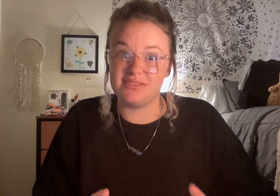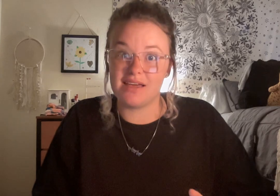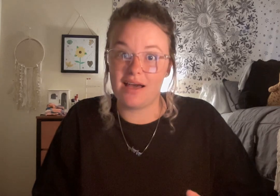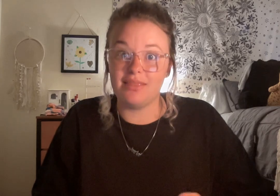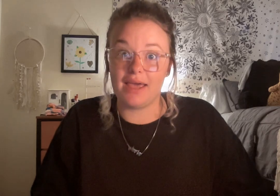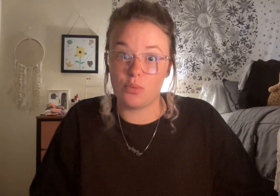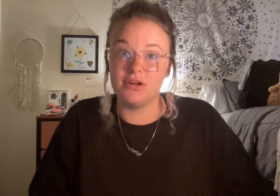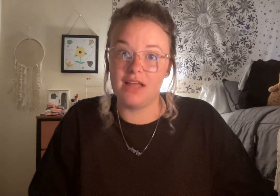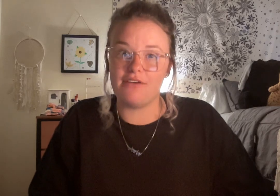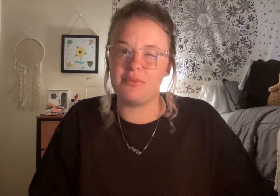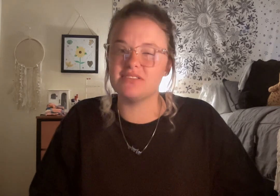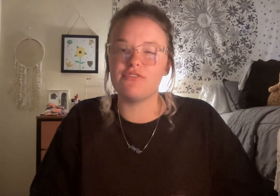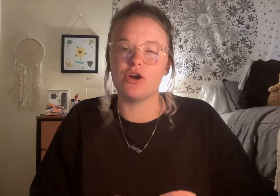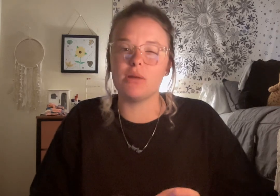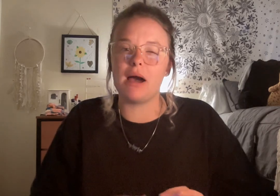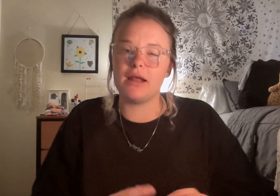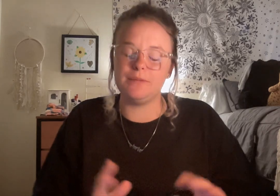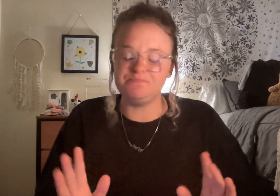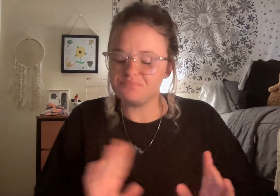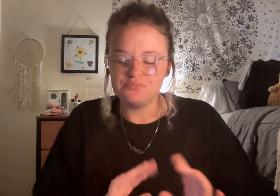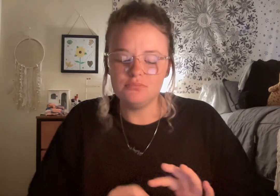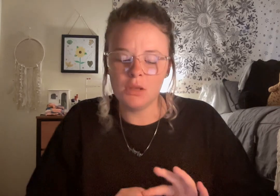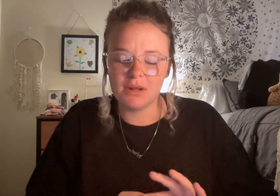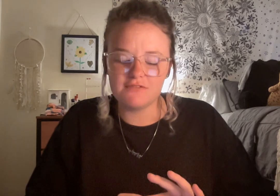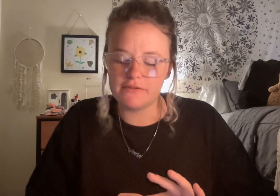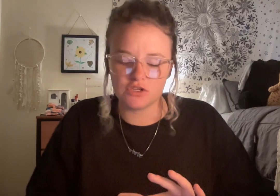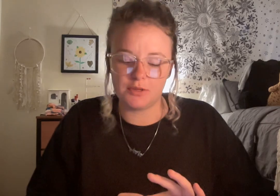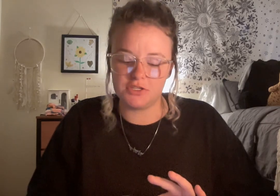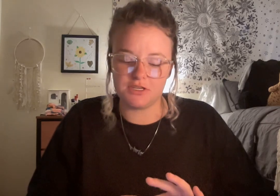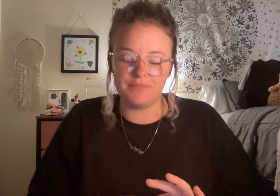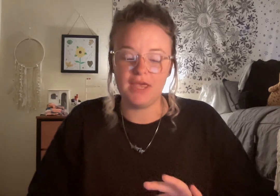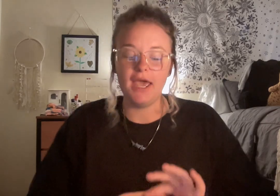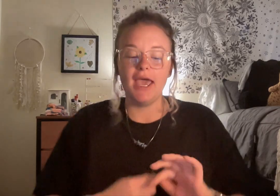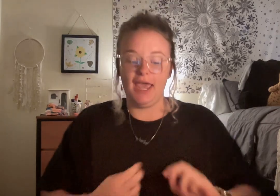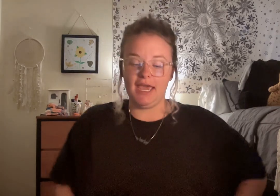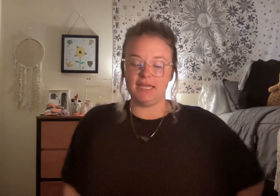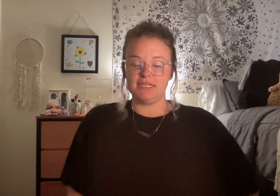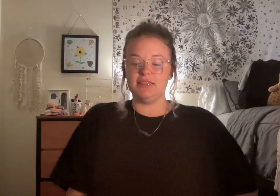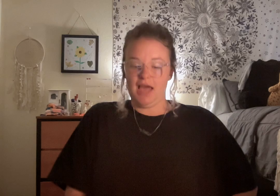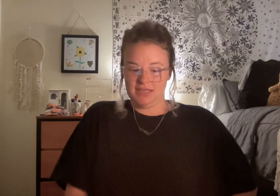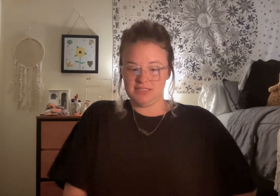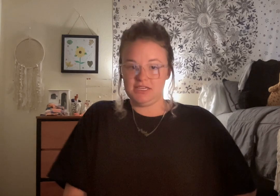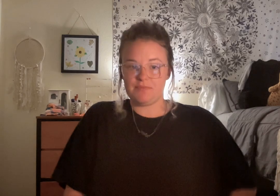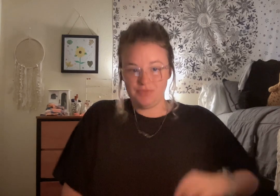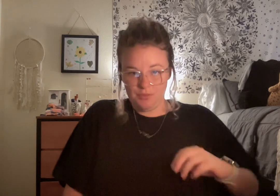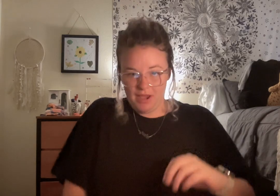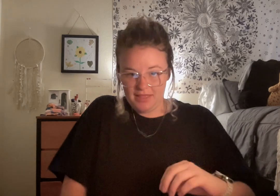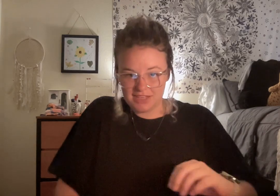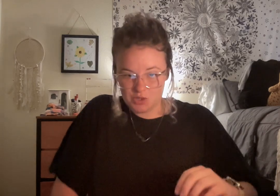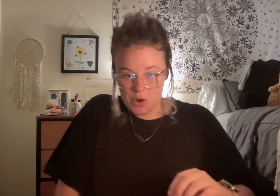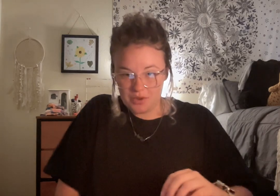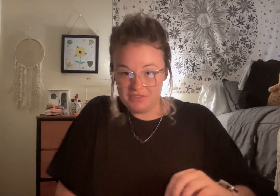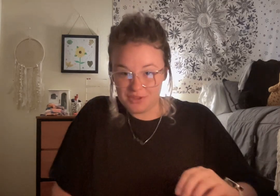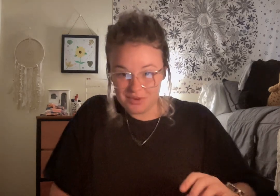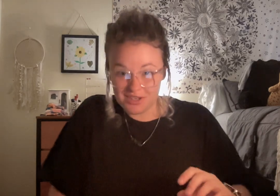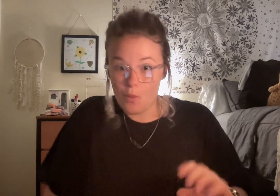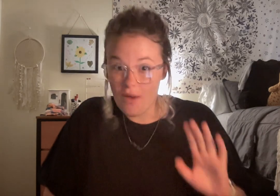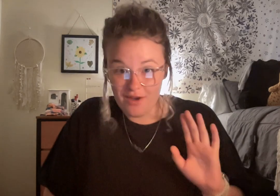that like real life, because I've heard about it, but I've never experienced it. And lastly, my last quote, even though it's like way over